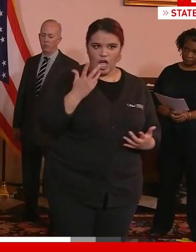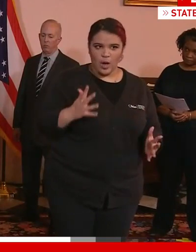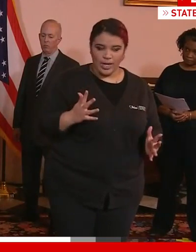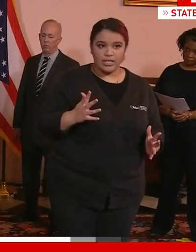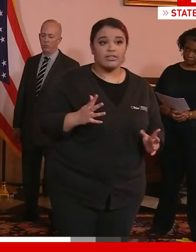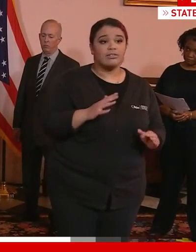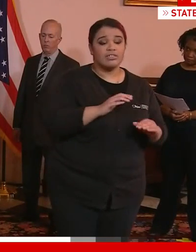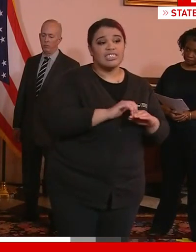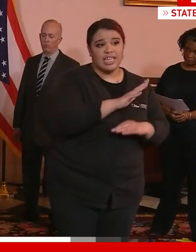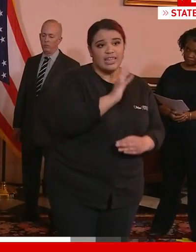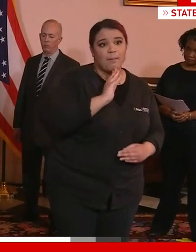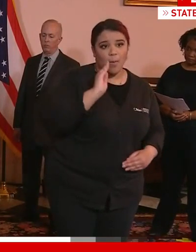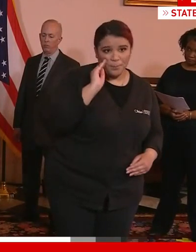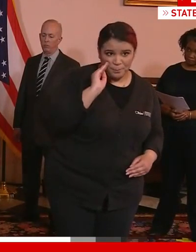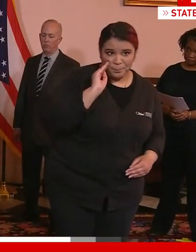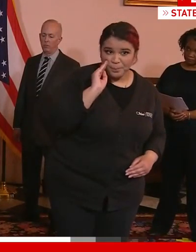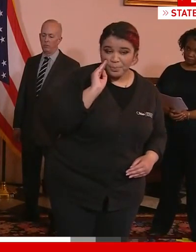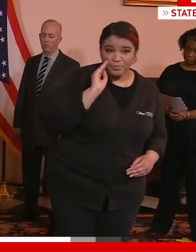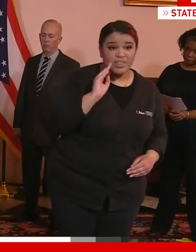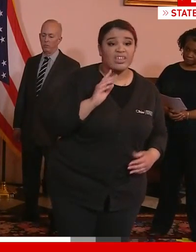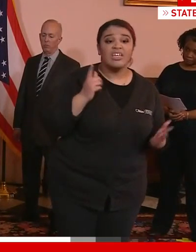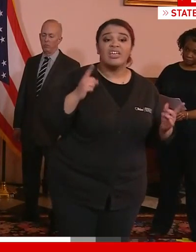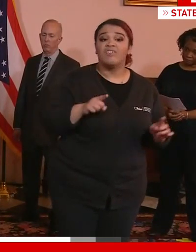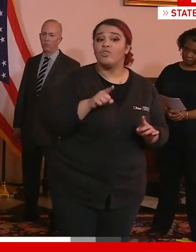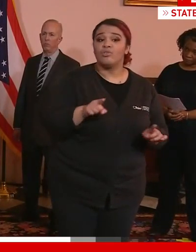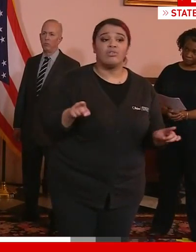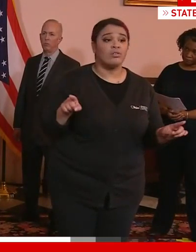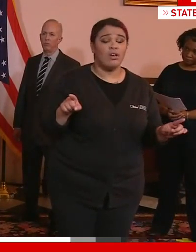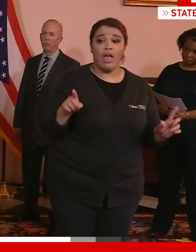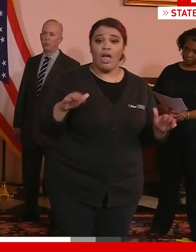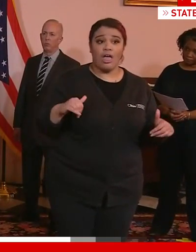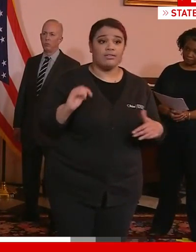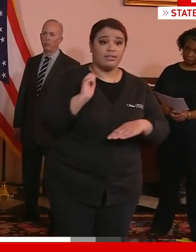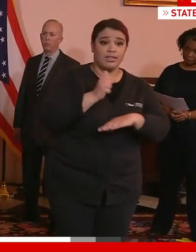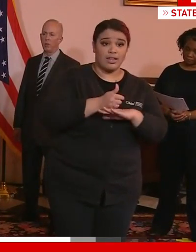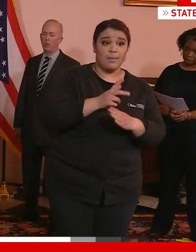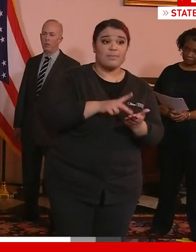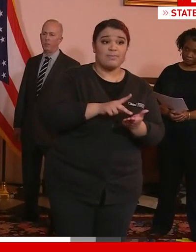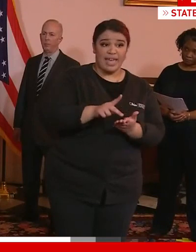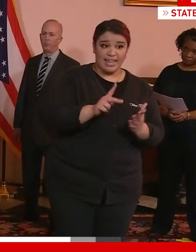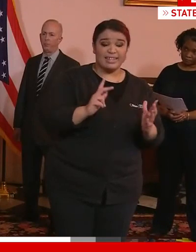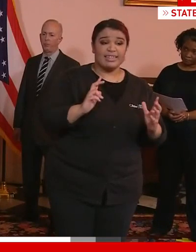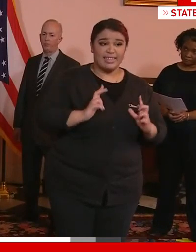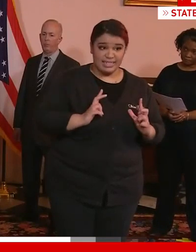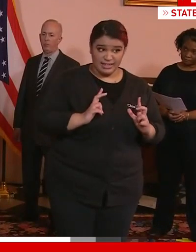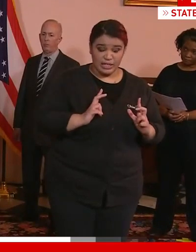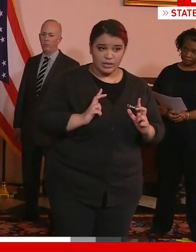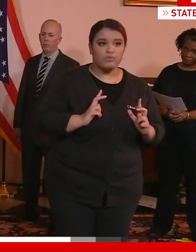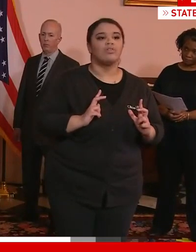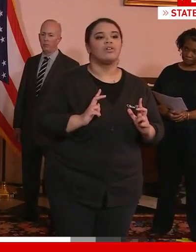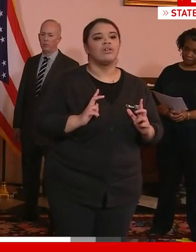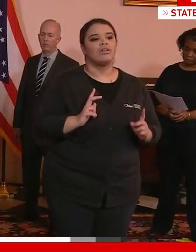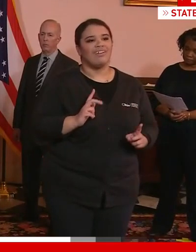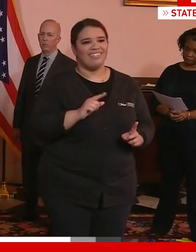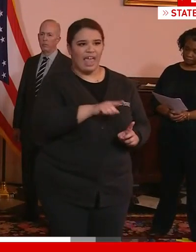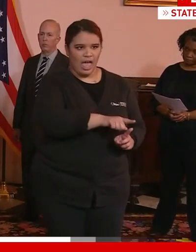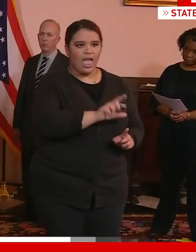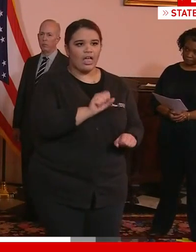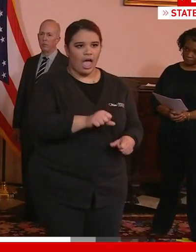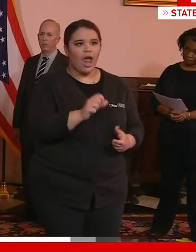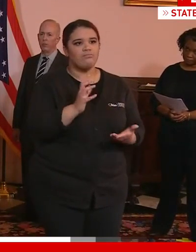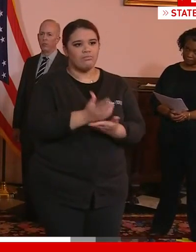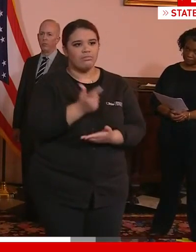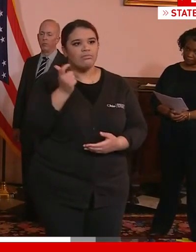paid leave program, they would be eligible for unemployment benefits. We're trying to build that support system around people to make